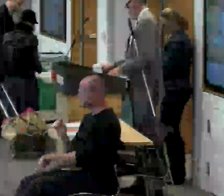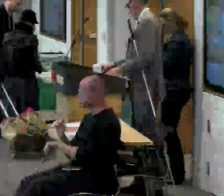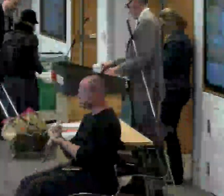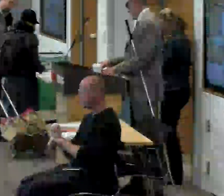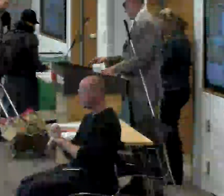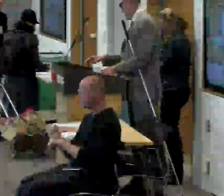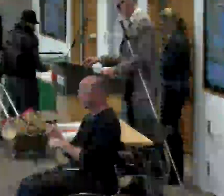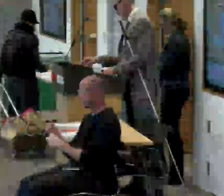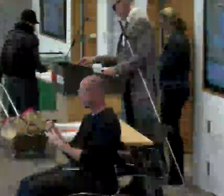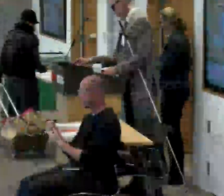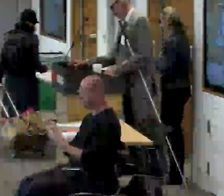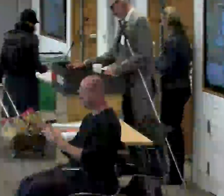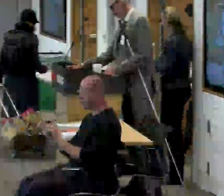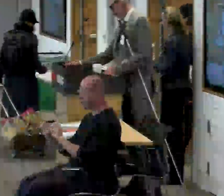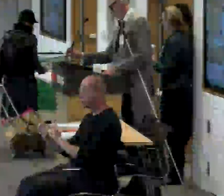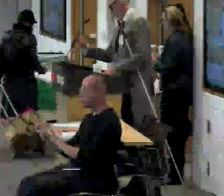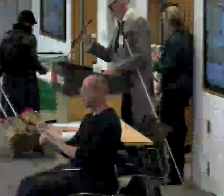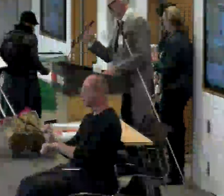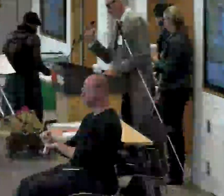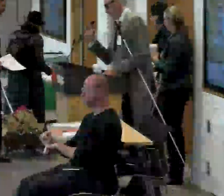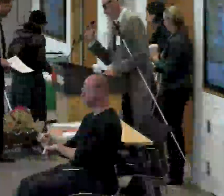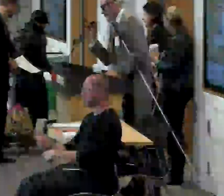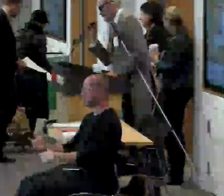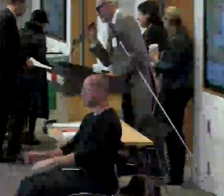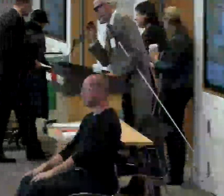2 to 3 more minutes.